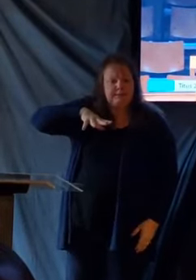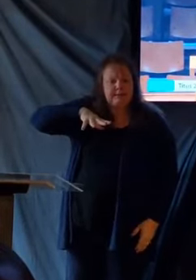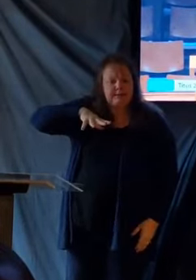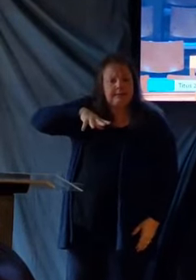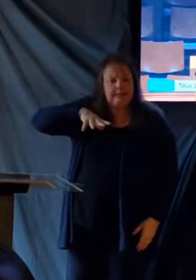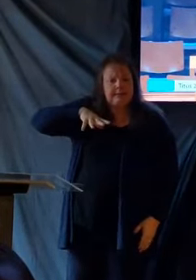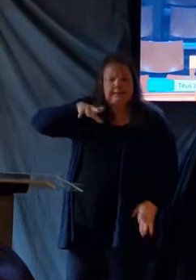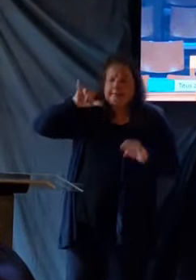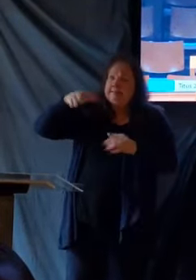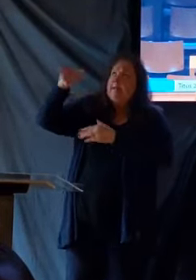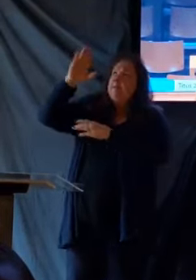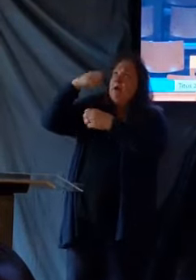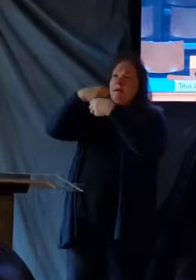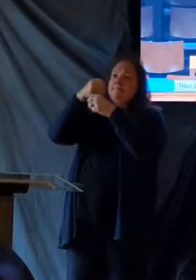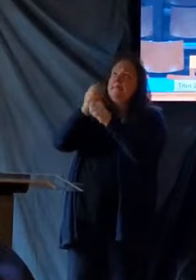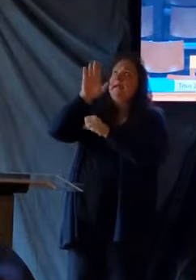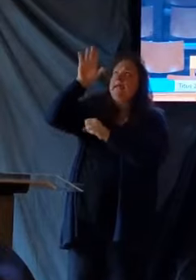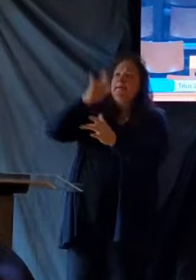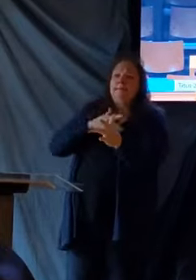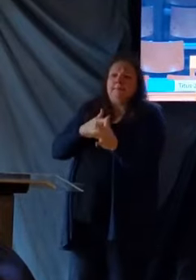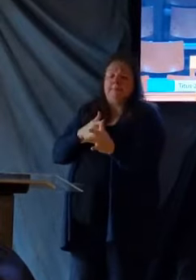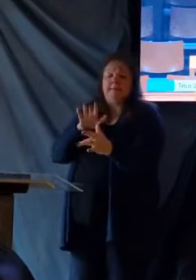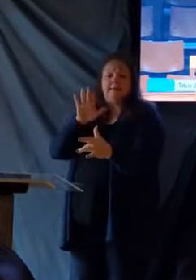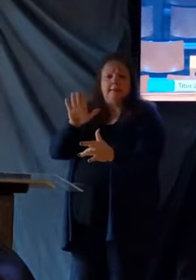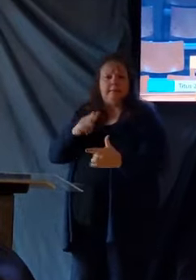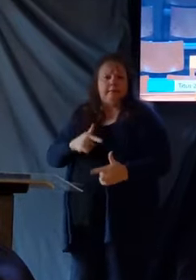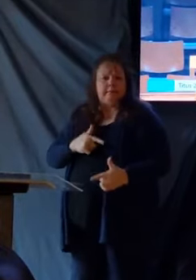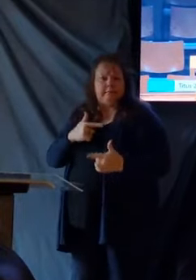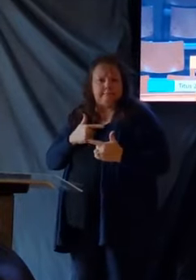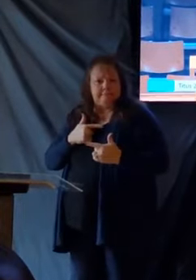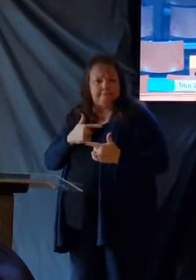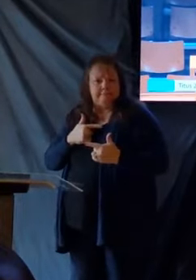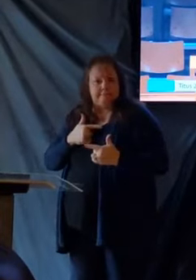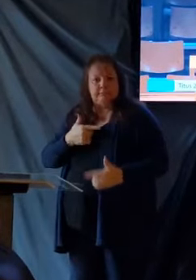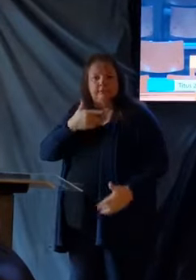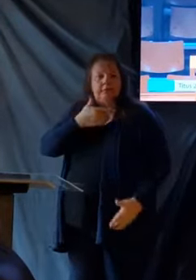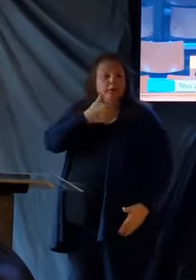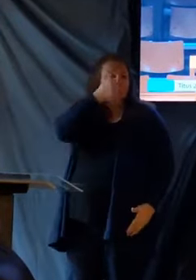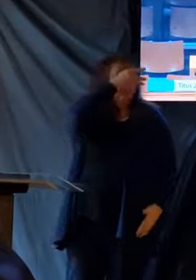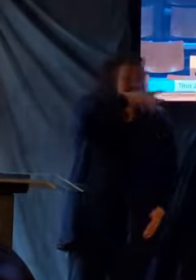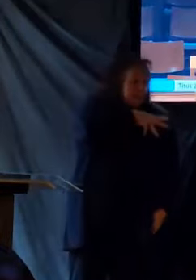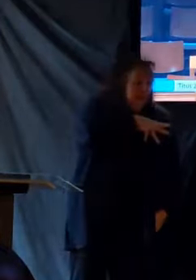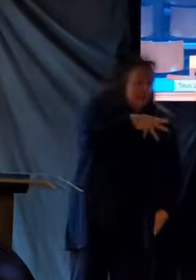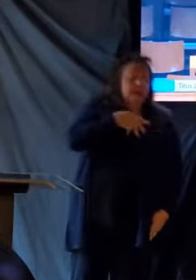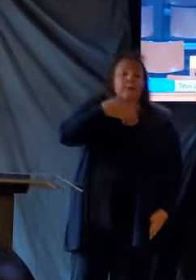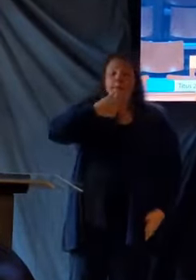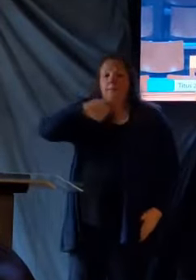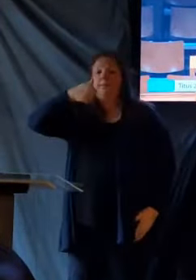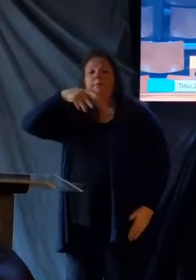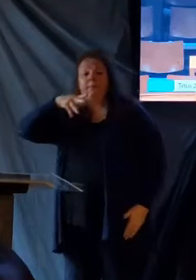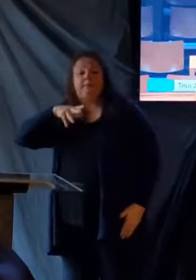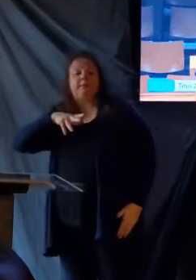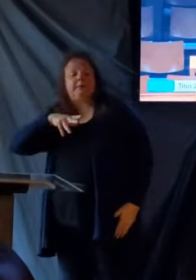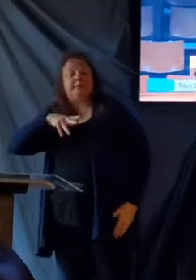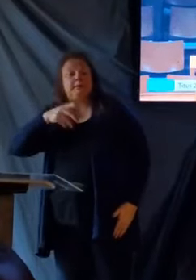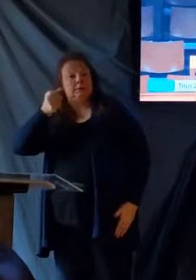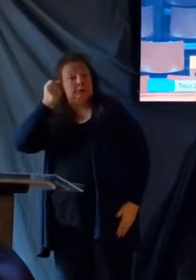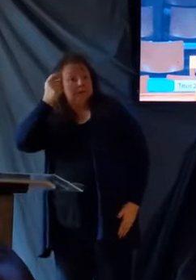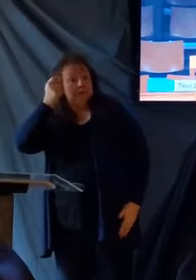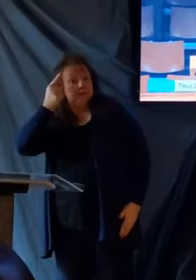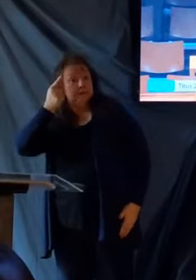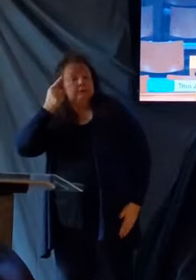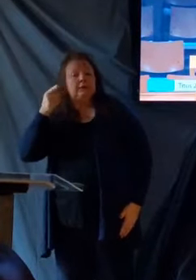It's the same God producing His character in the life of the older man and the older woman. So you see,